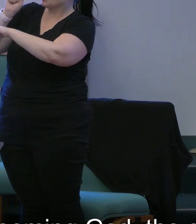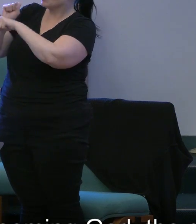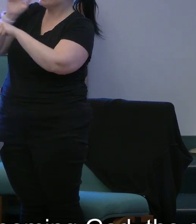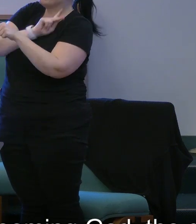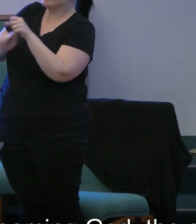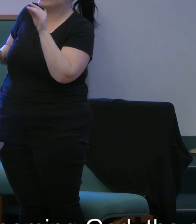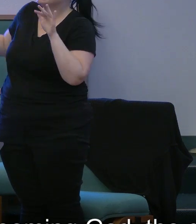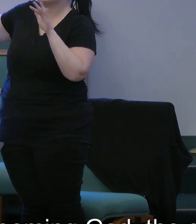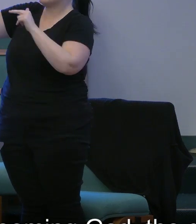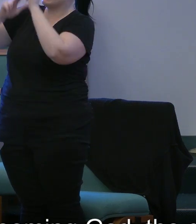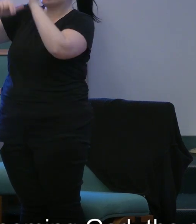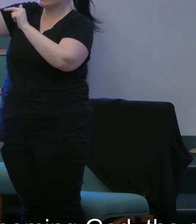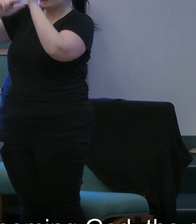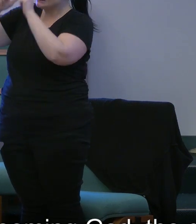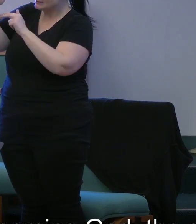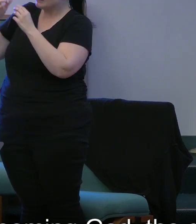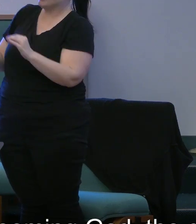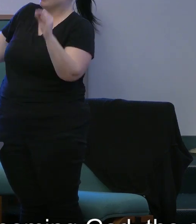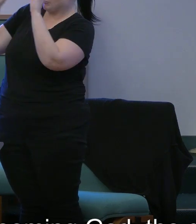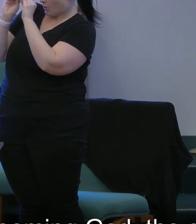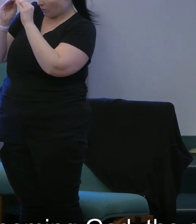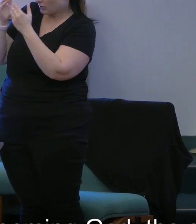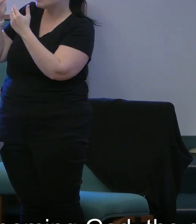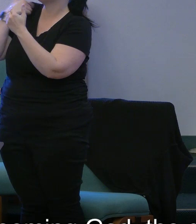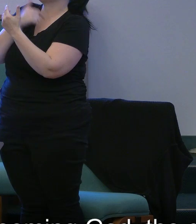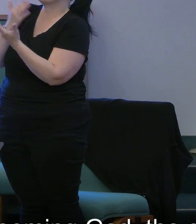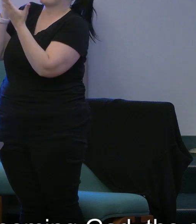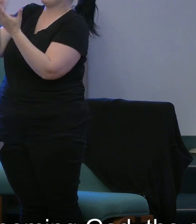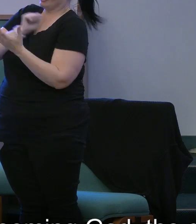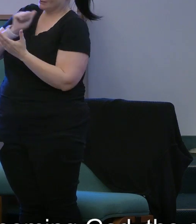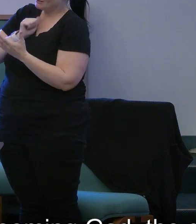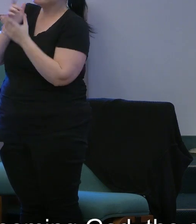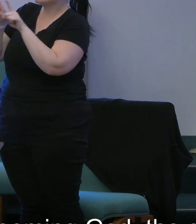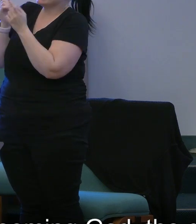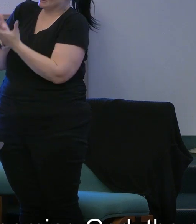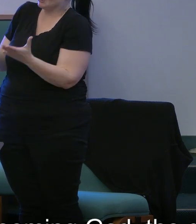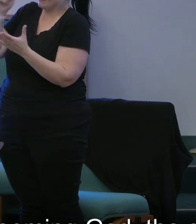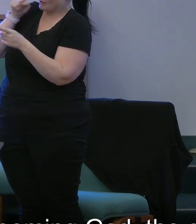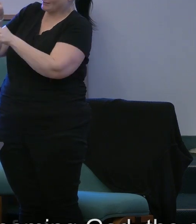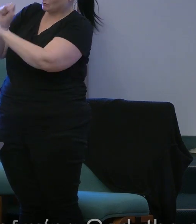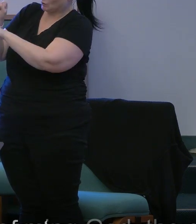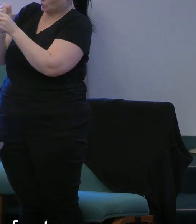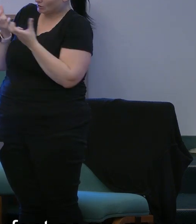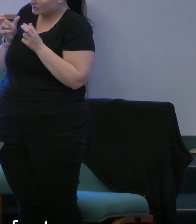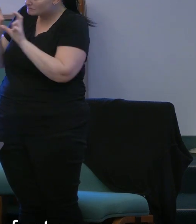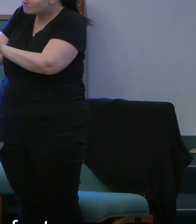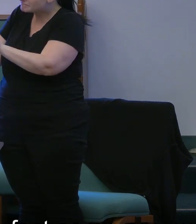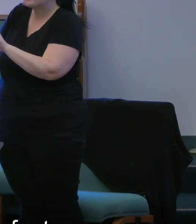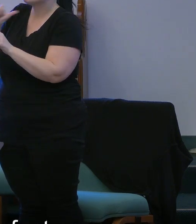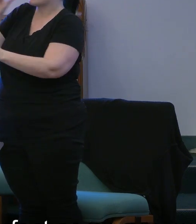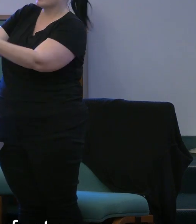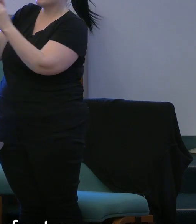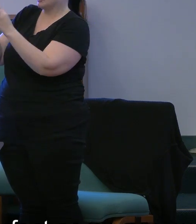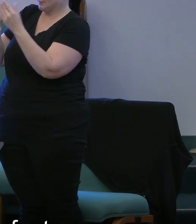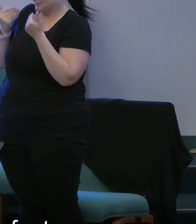of kingdom building. Even more, we offer ourselves as material for this work.